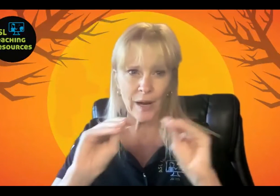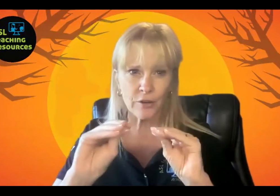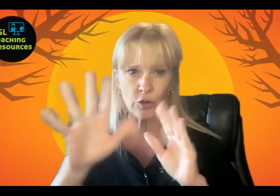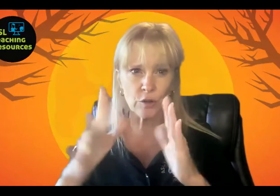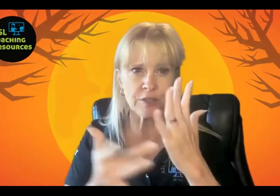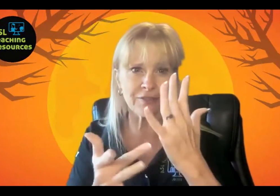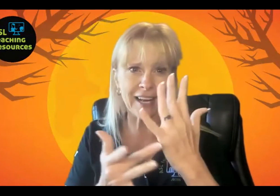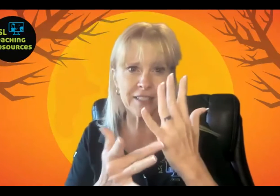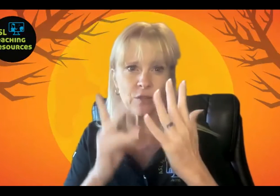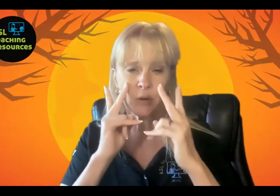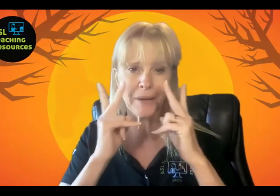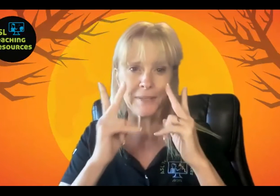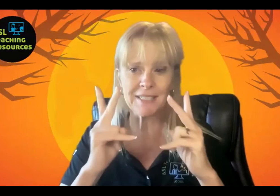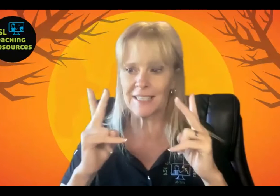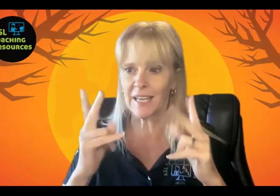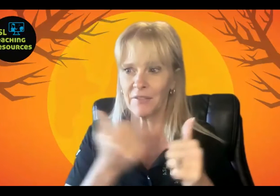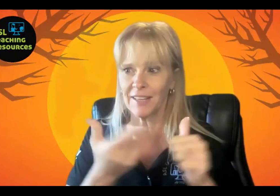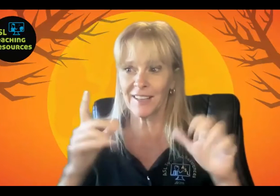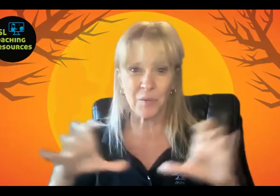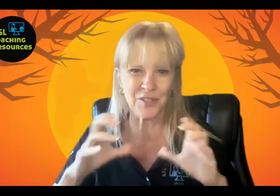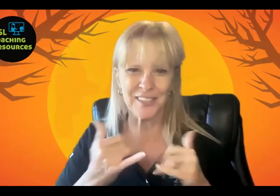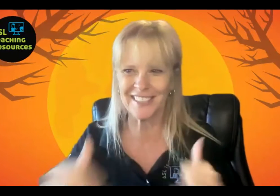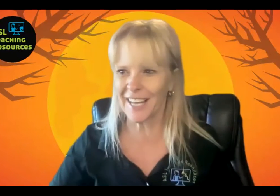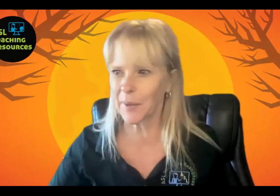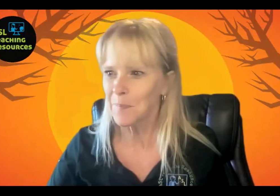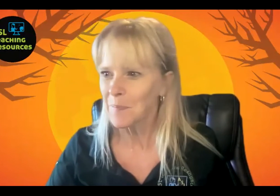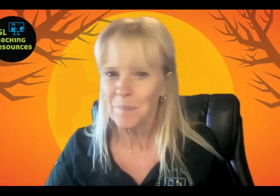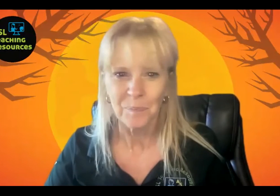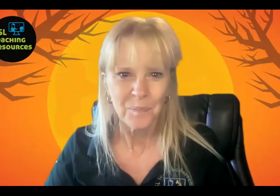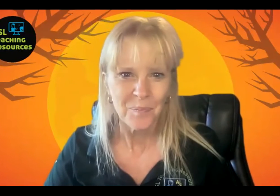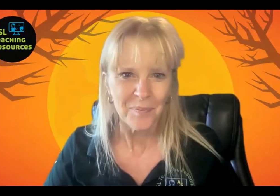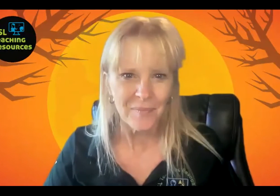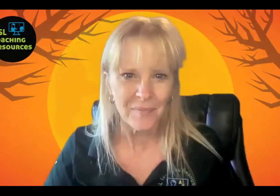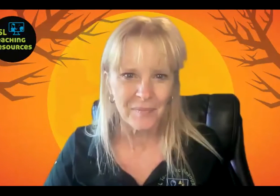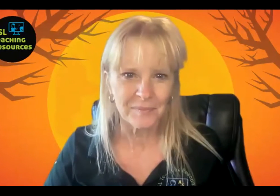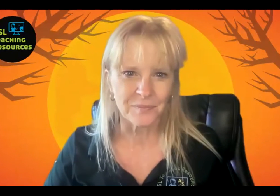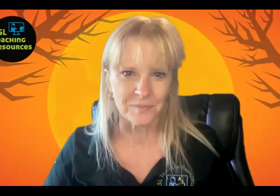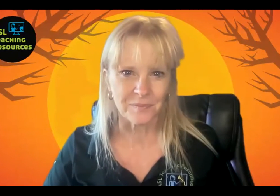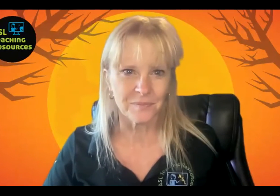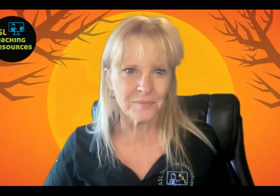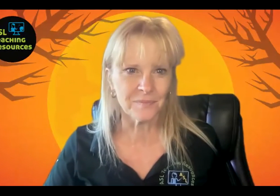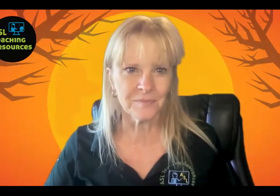move around your device so you'd be able to see everything that we're doing today.